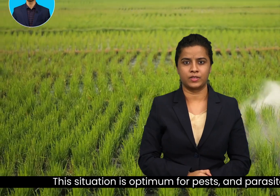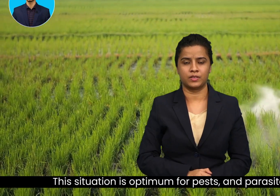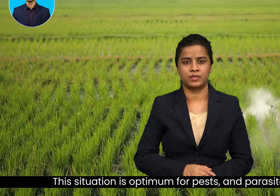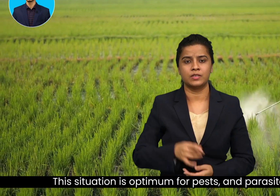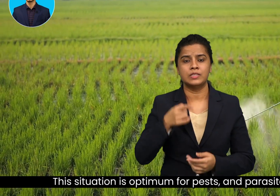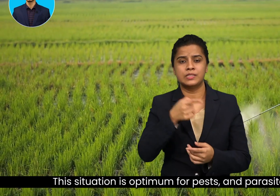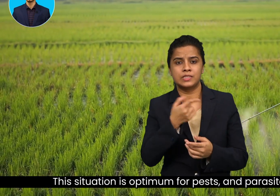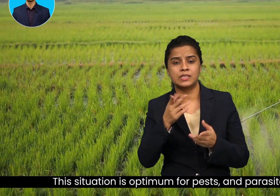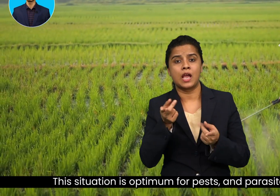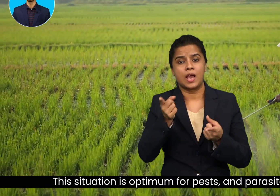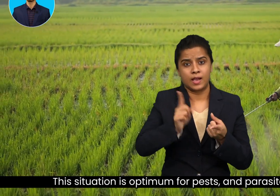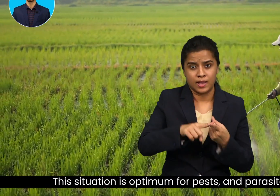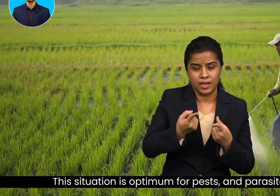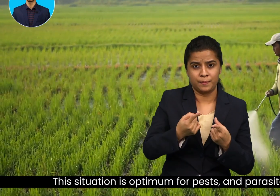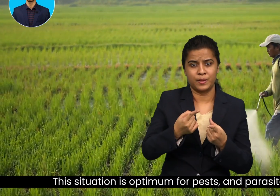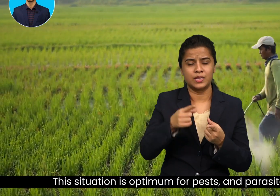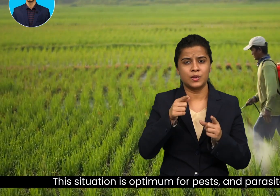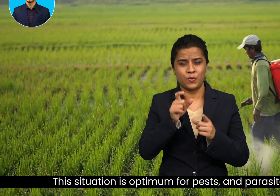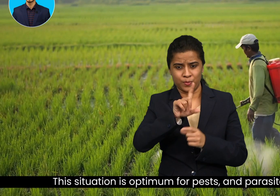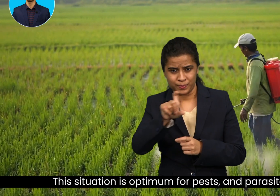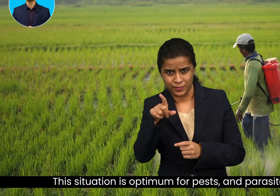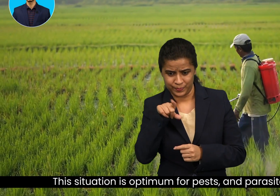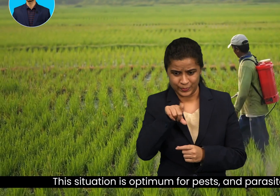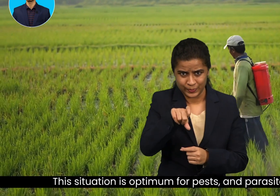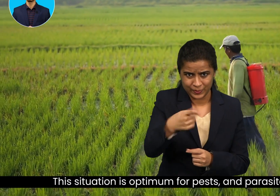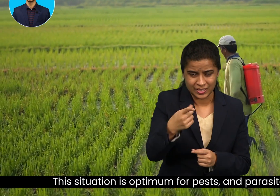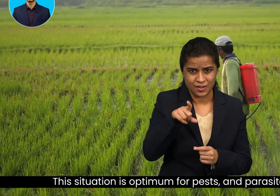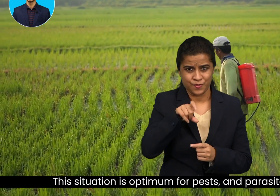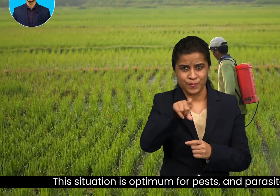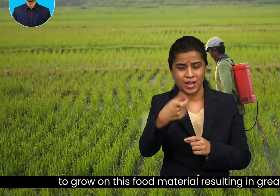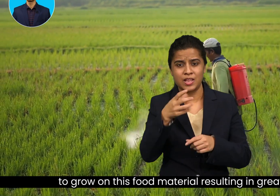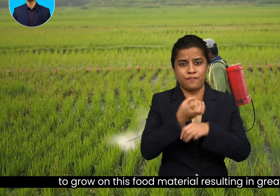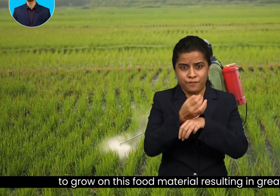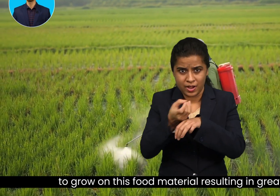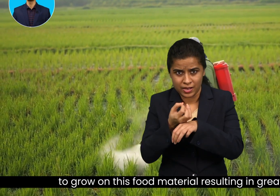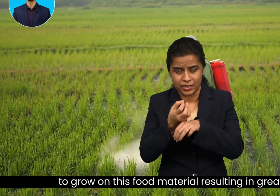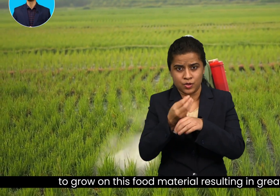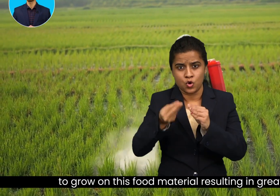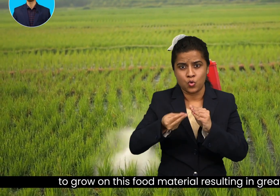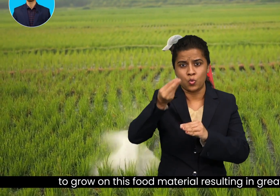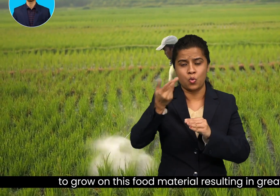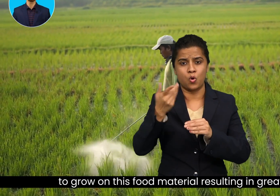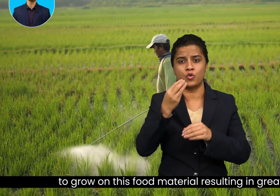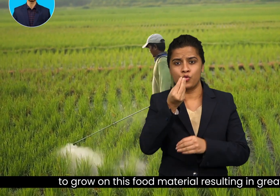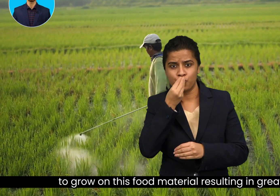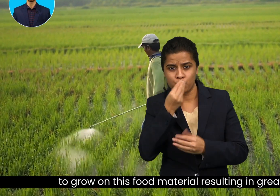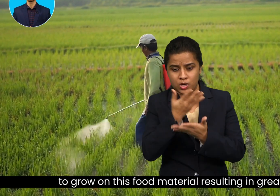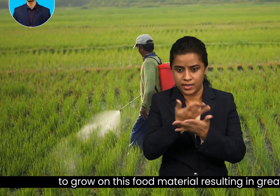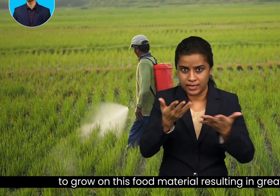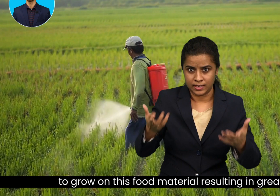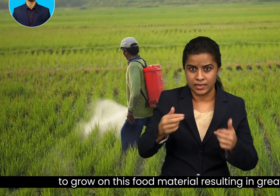This situation is optimum for pests and parasites like fungi to grow on these food materials, resulting